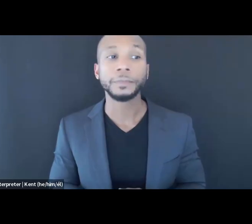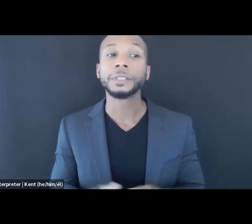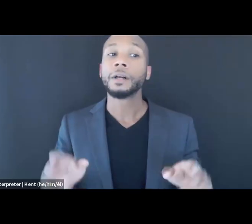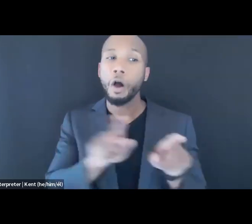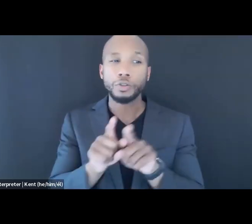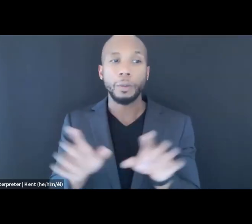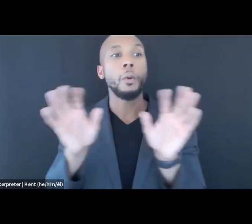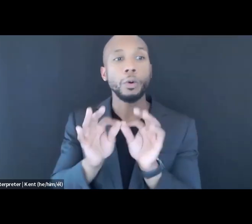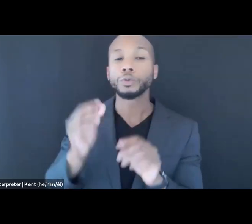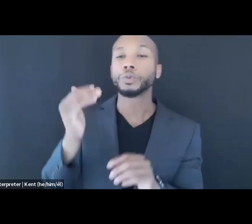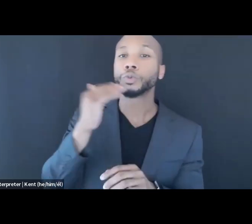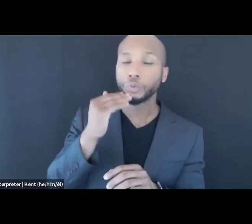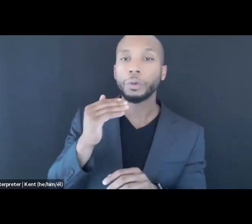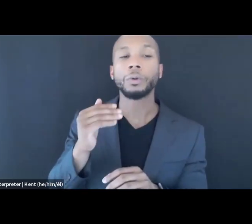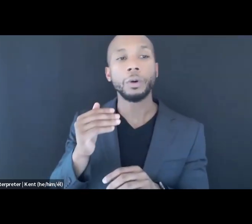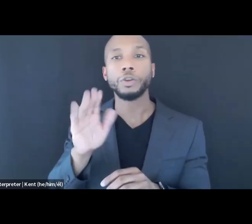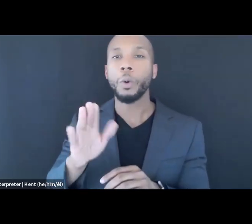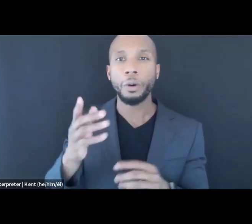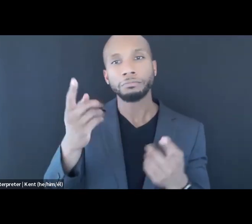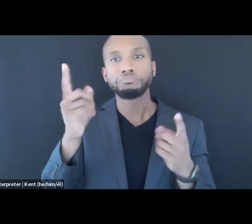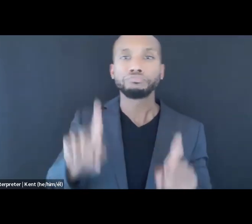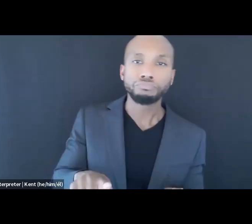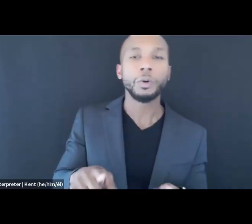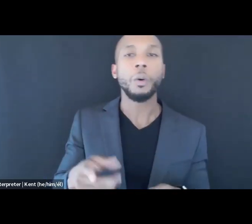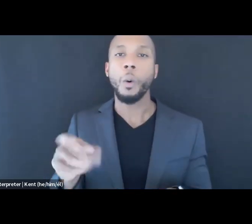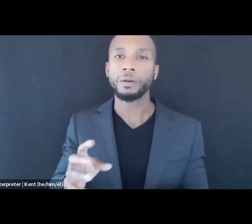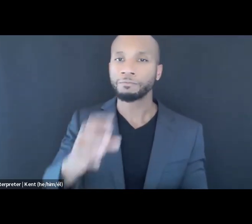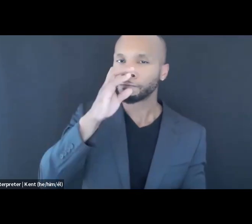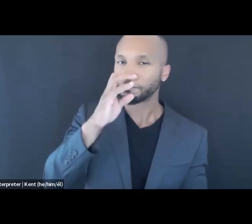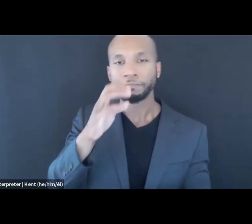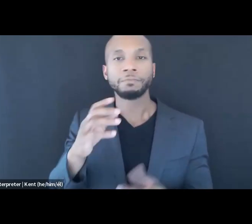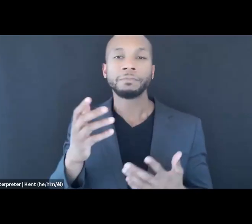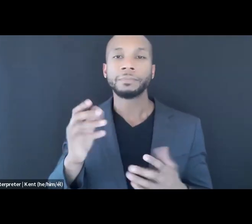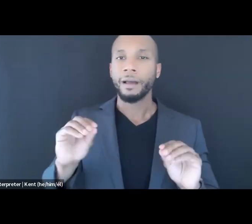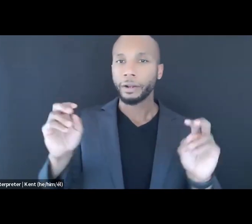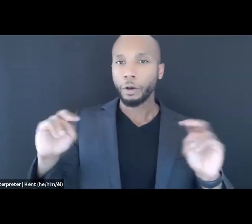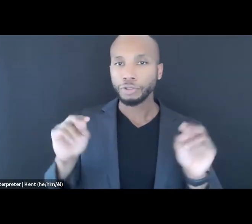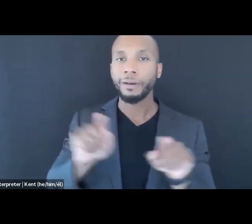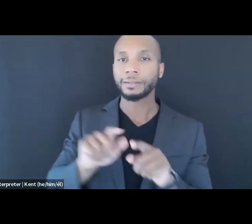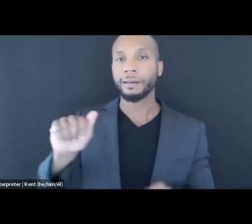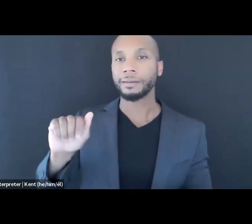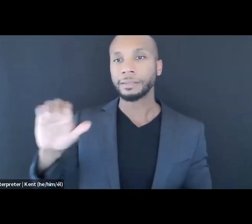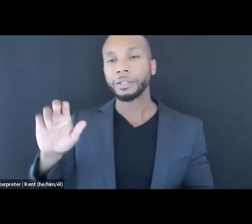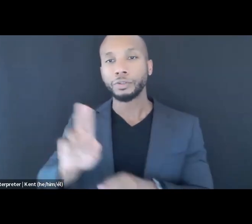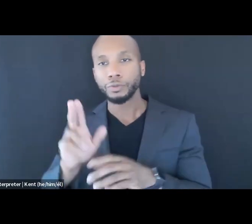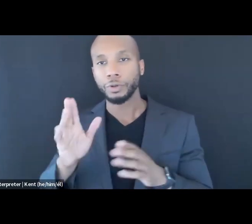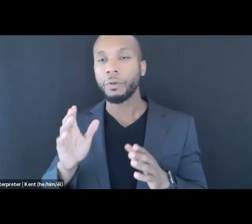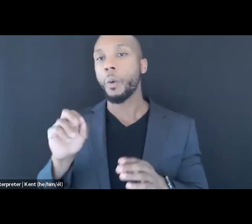It's also important to know what your compromises and non-negotiables are, as an AAC user or as an ally.